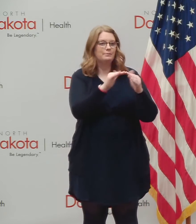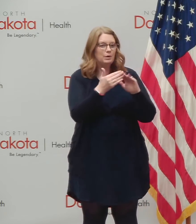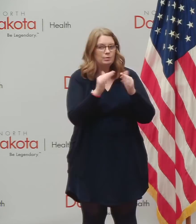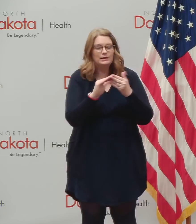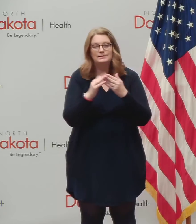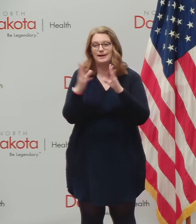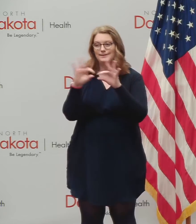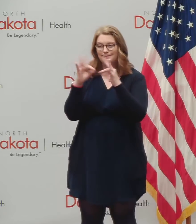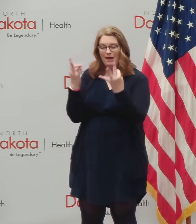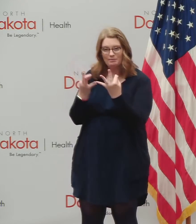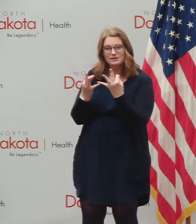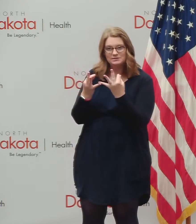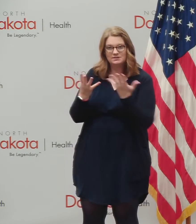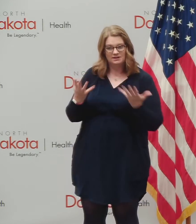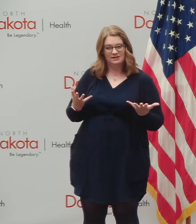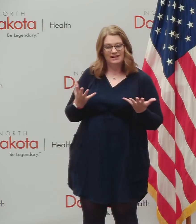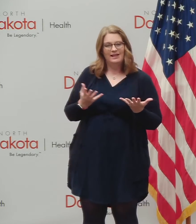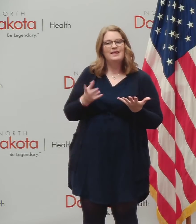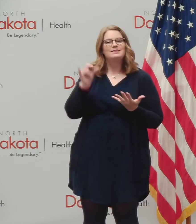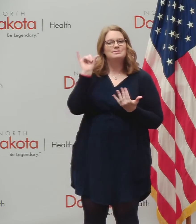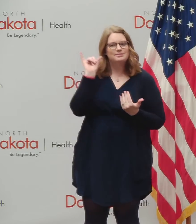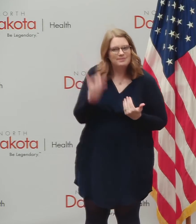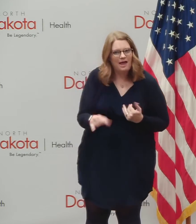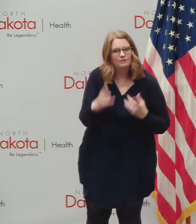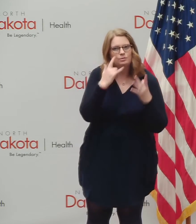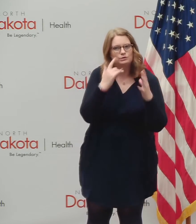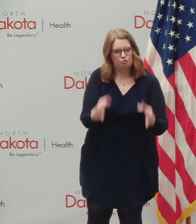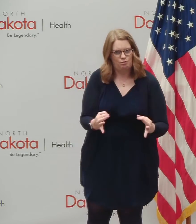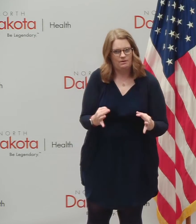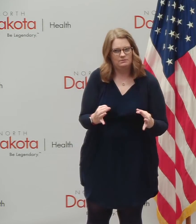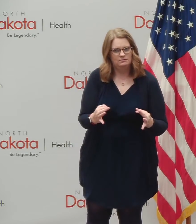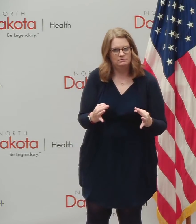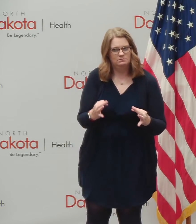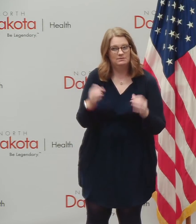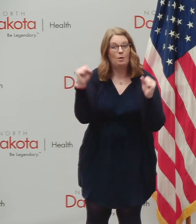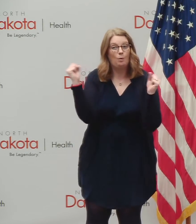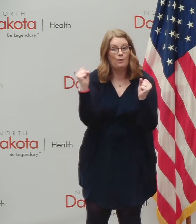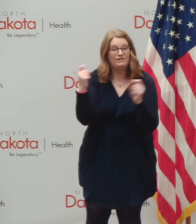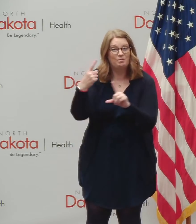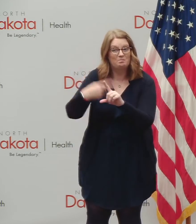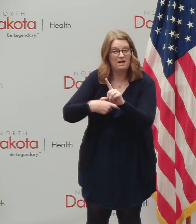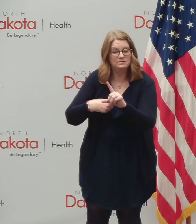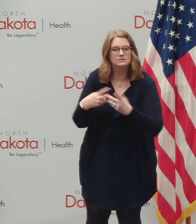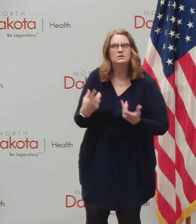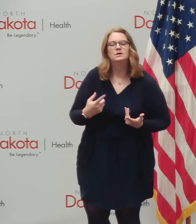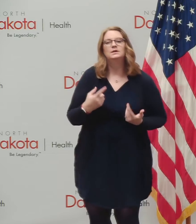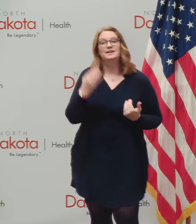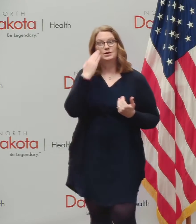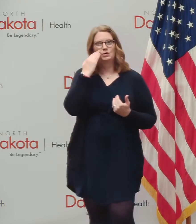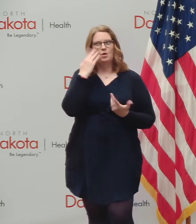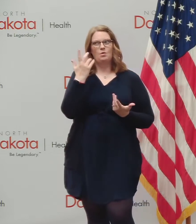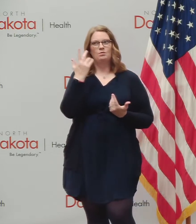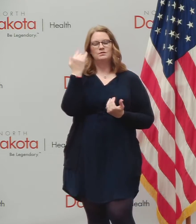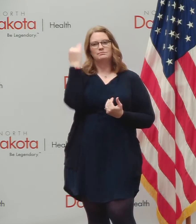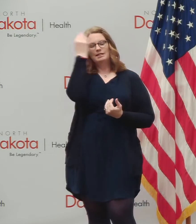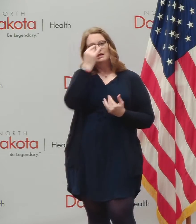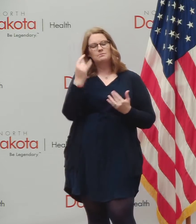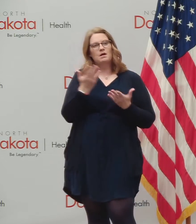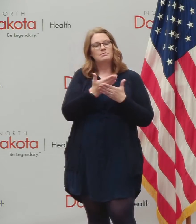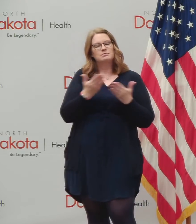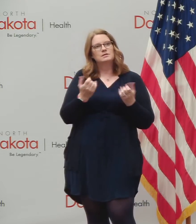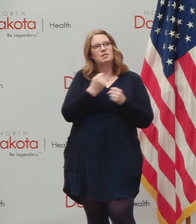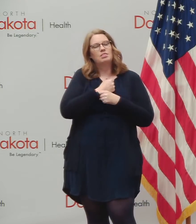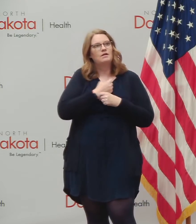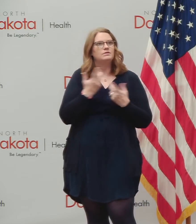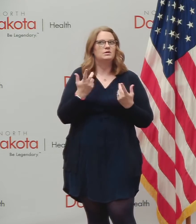as families, will determine how we spent our winter. And when we think about things that we love, including whether it's gathering at